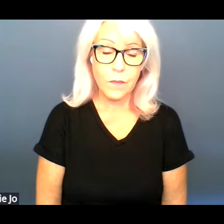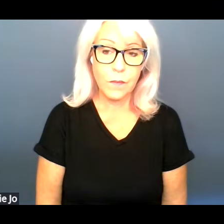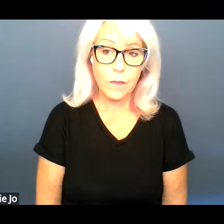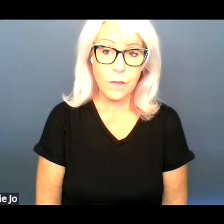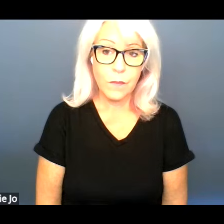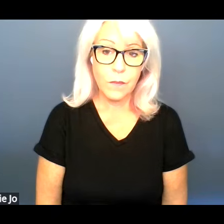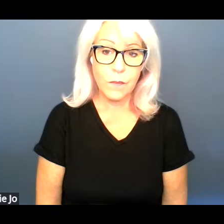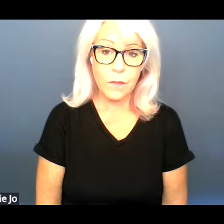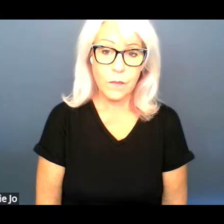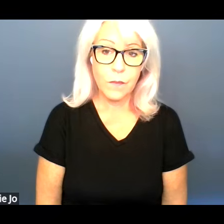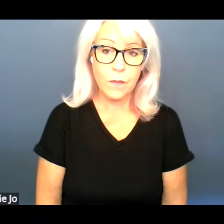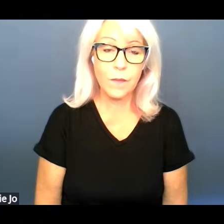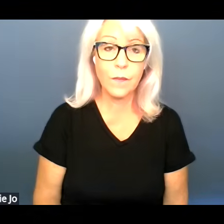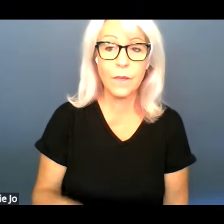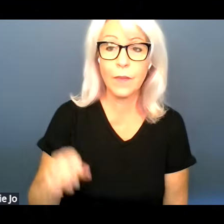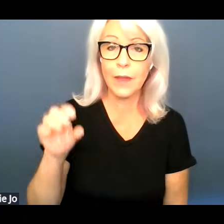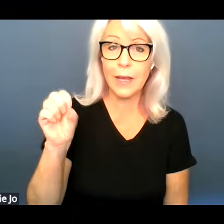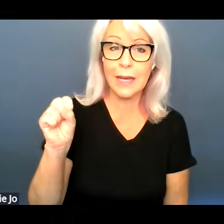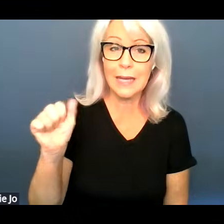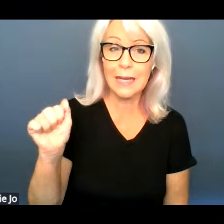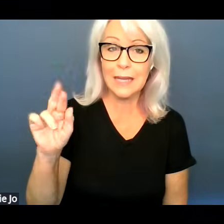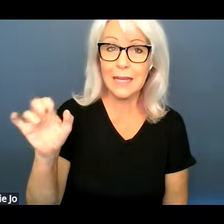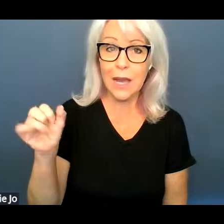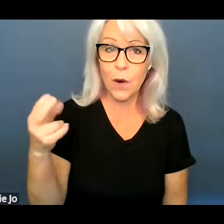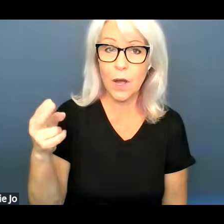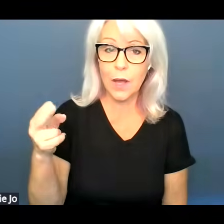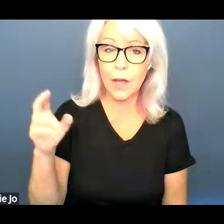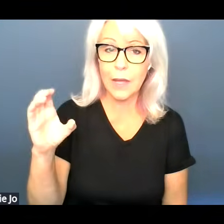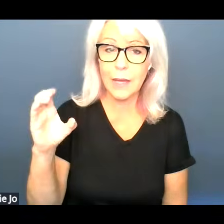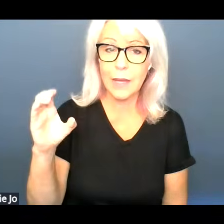Would ask Sarah Cambenzi, are you here?